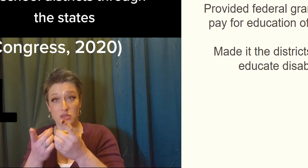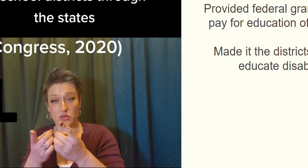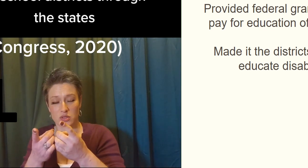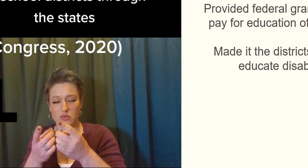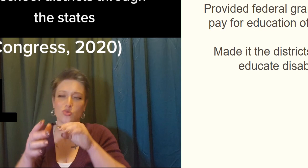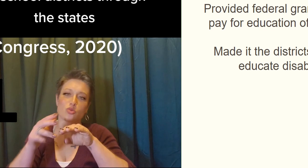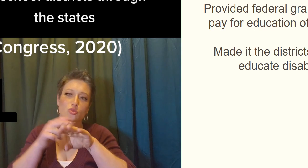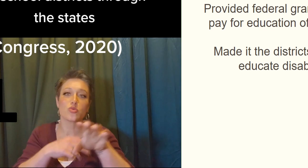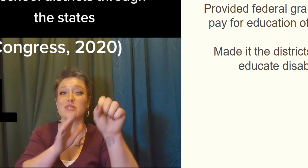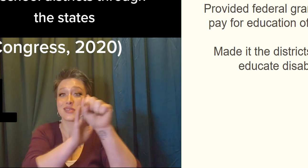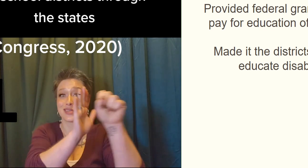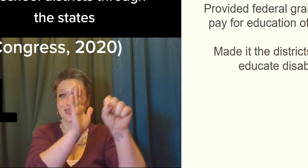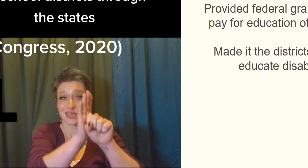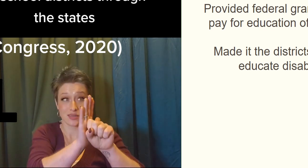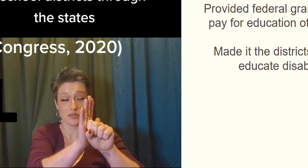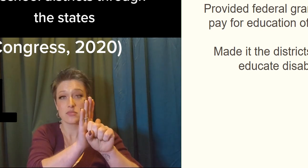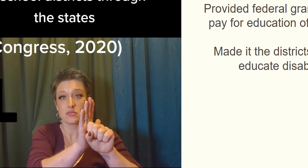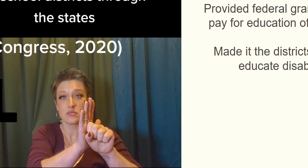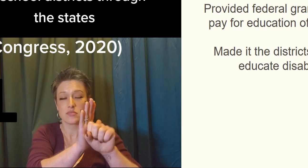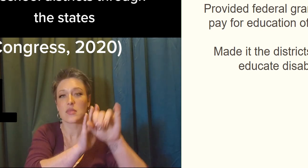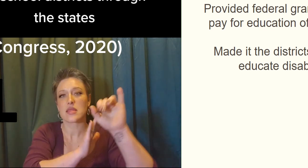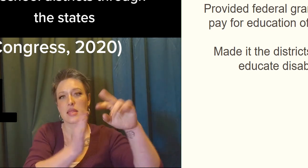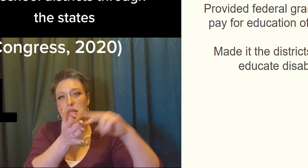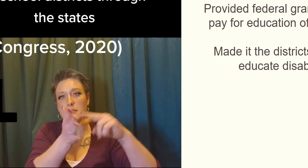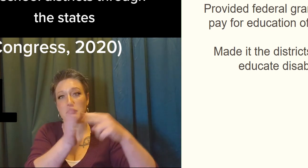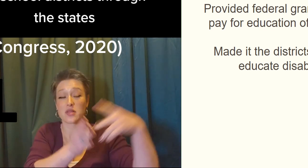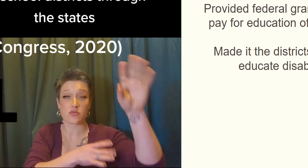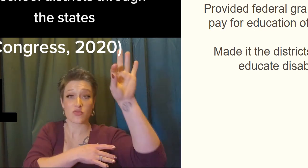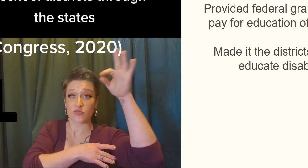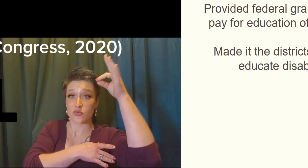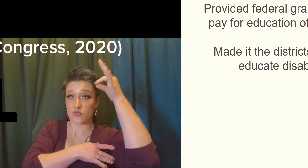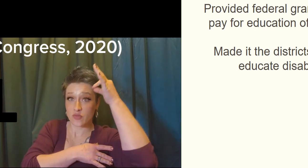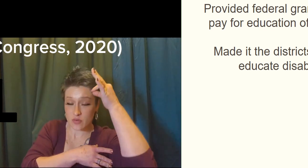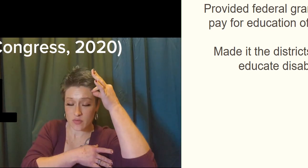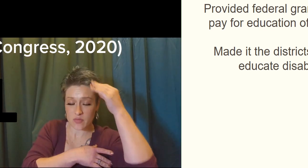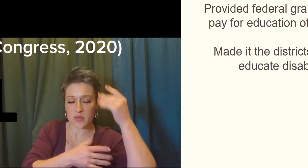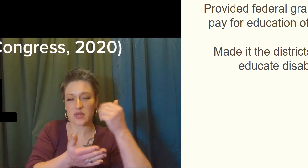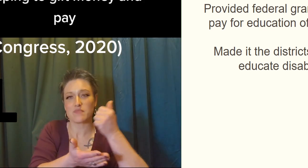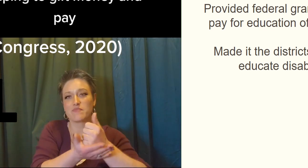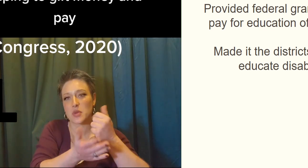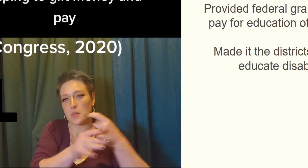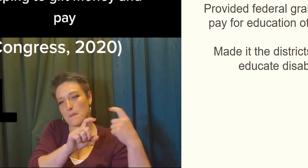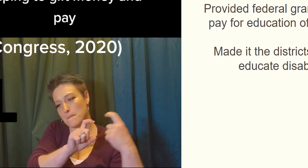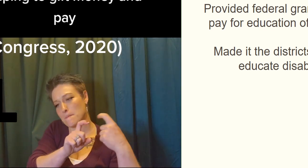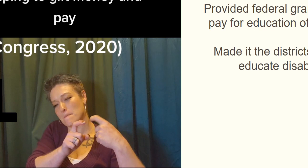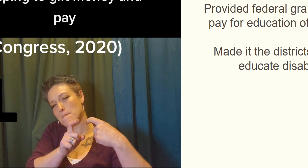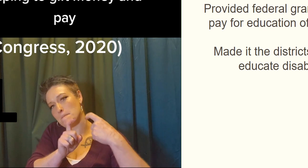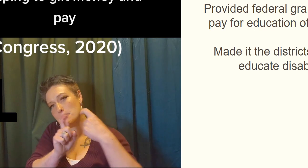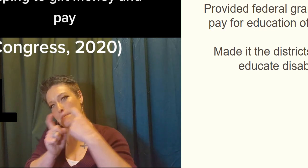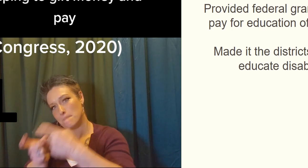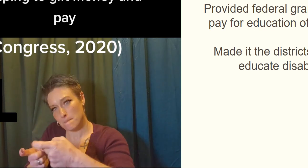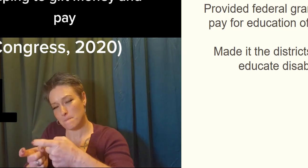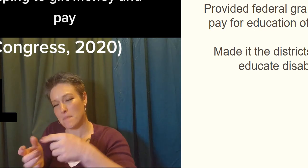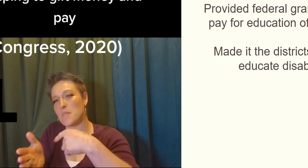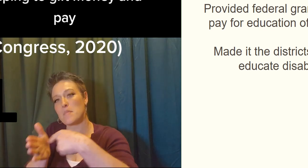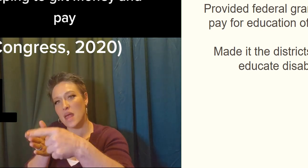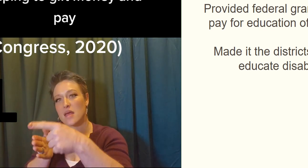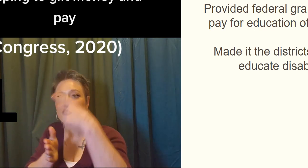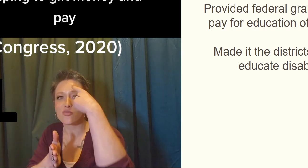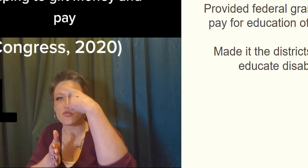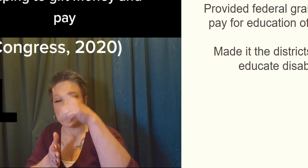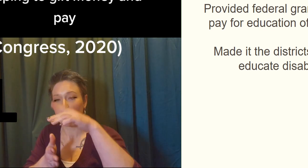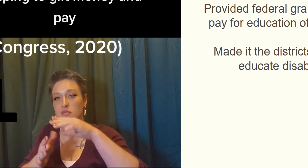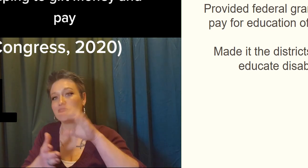and those became available for school districts through the states. That meant that the feds were helping